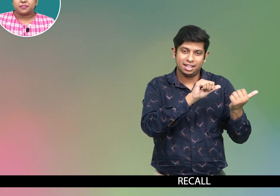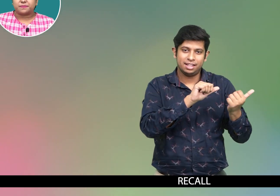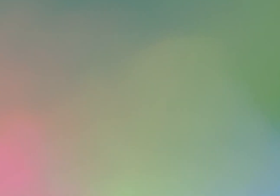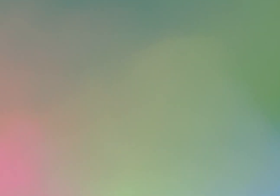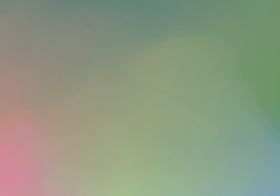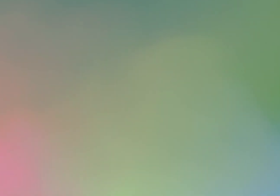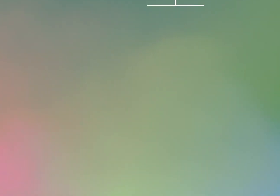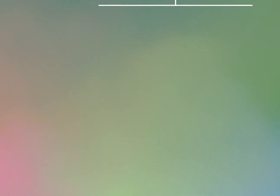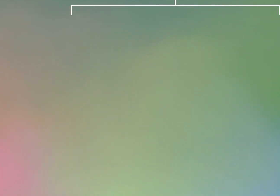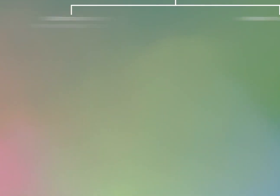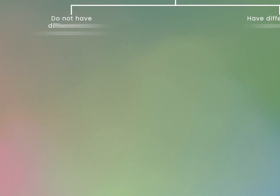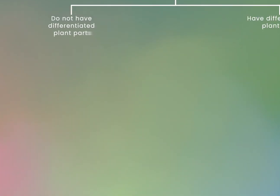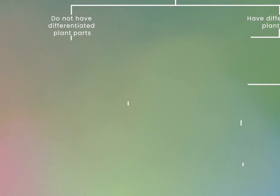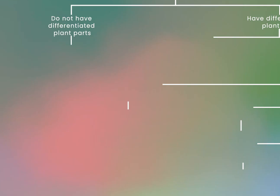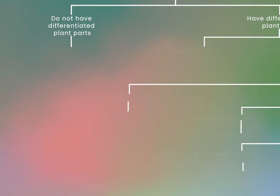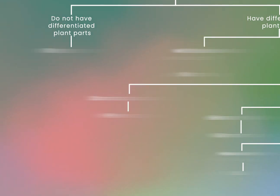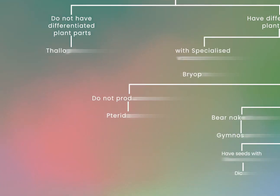Recall.